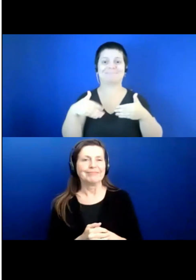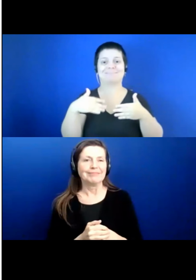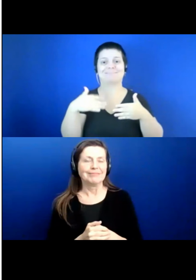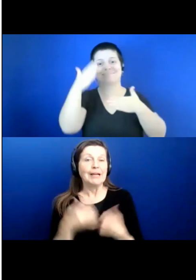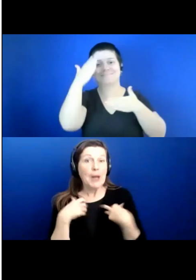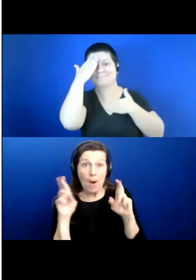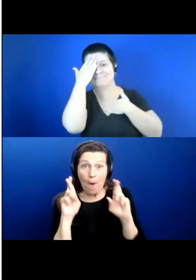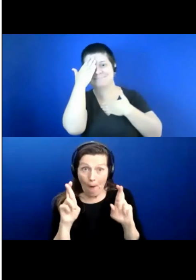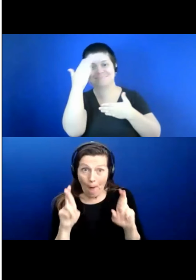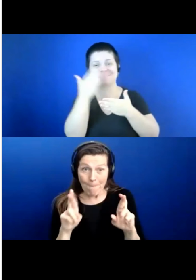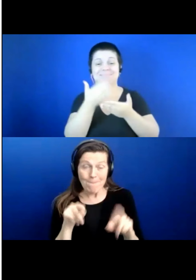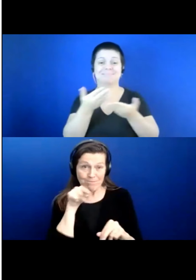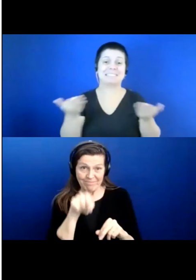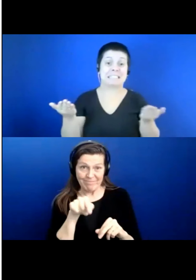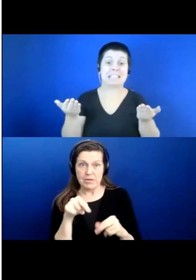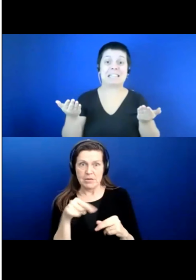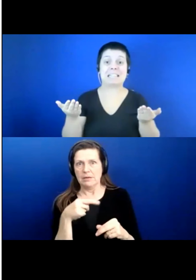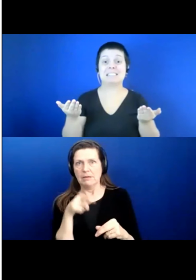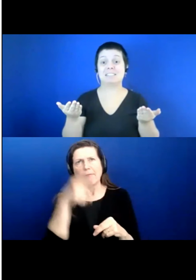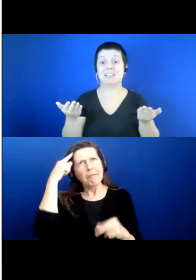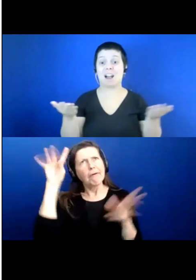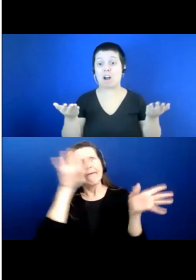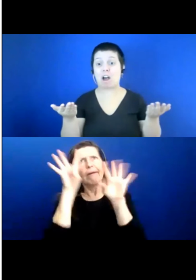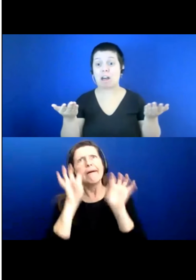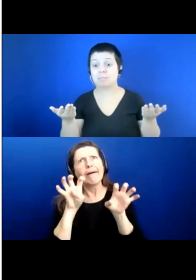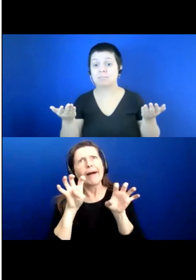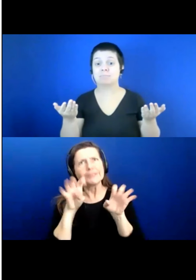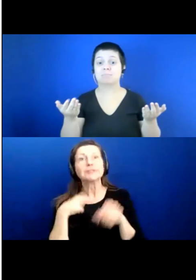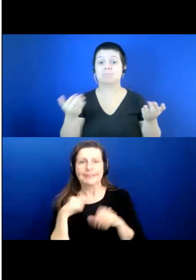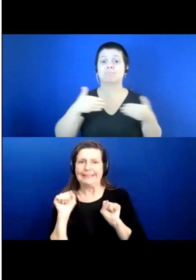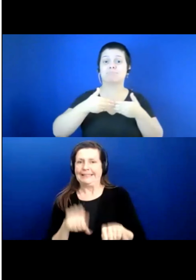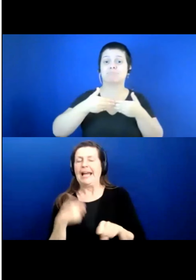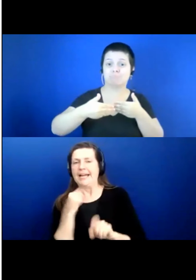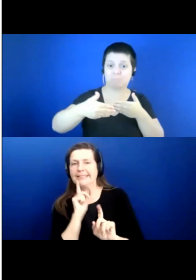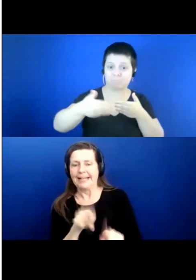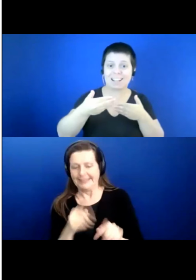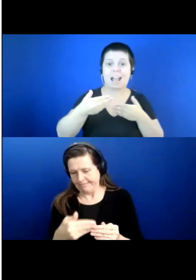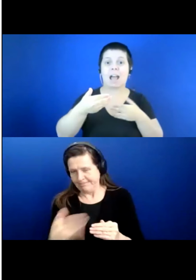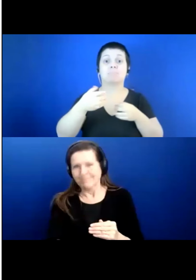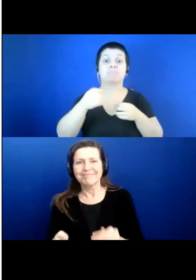to answer your questions in a minute. Thank you.